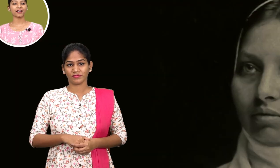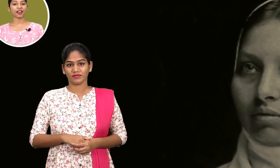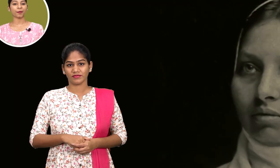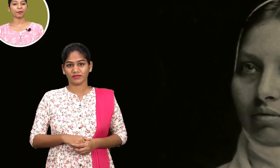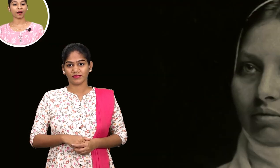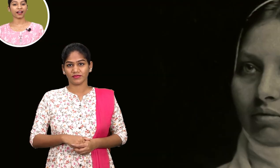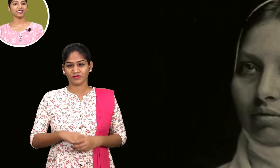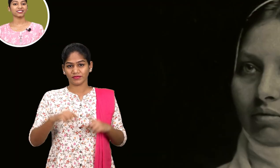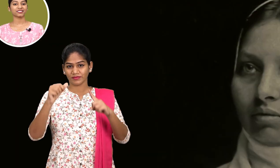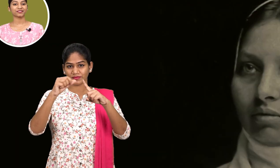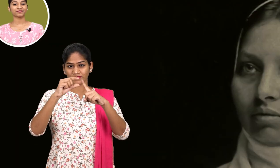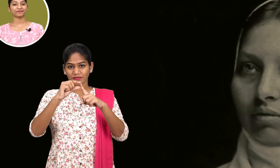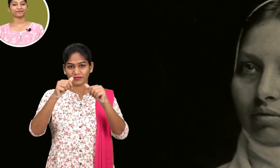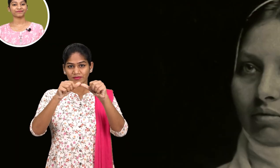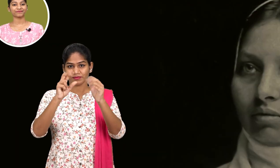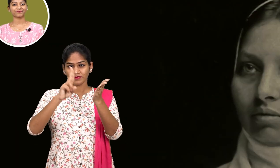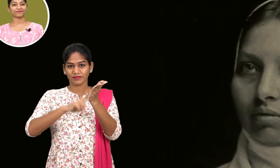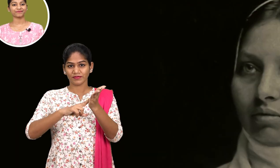Pandita Ramabhai,